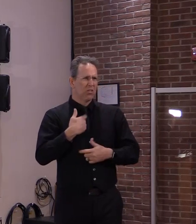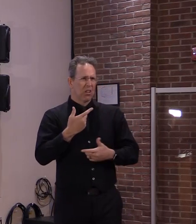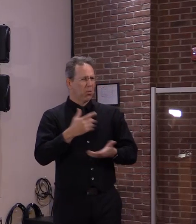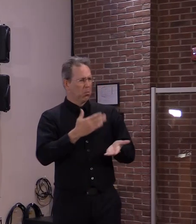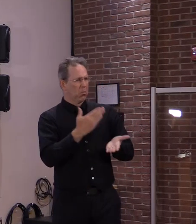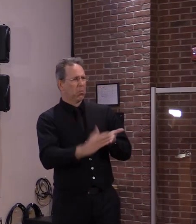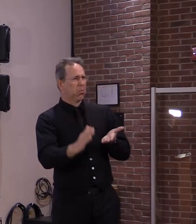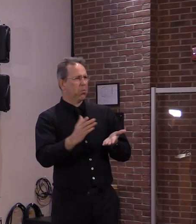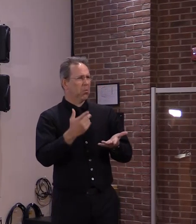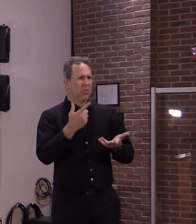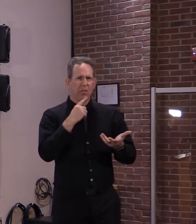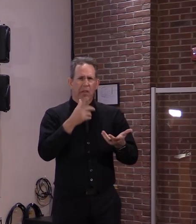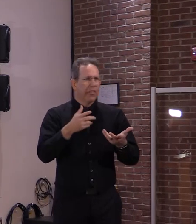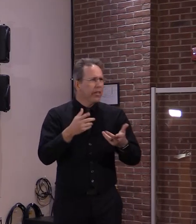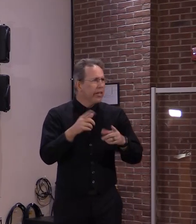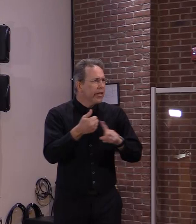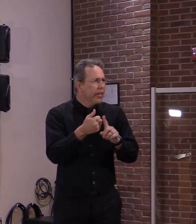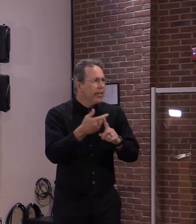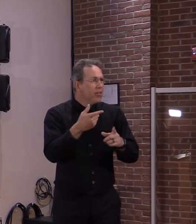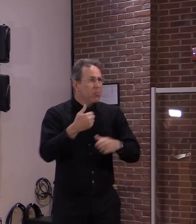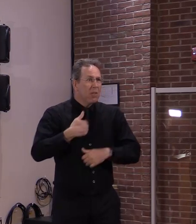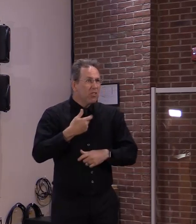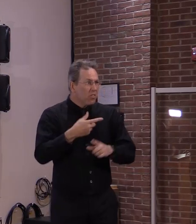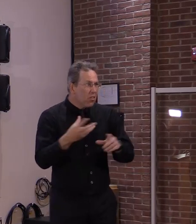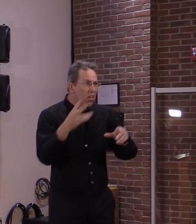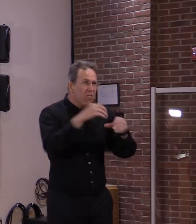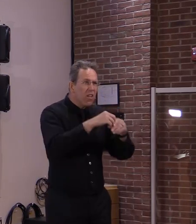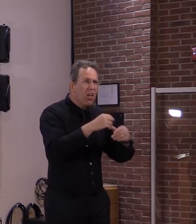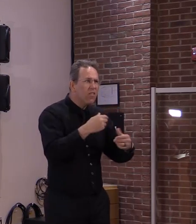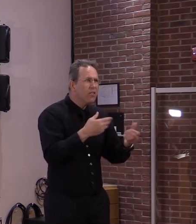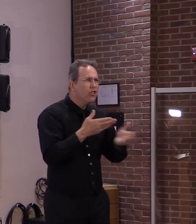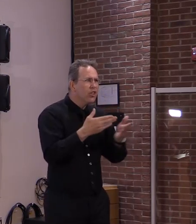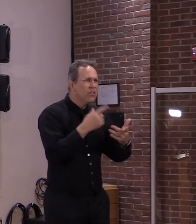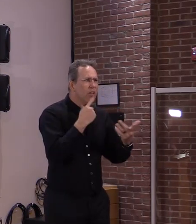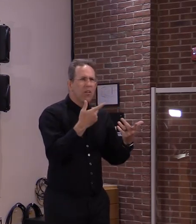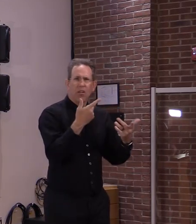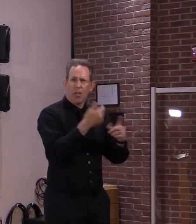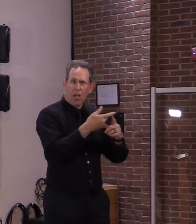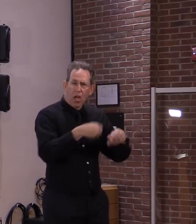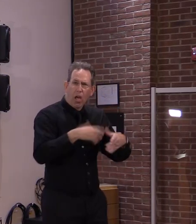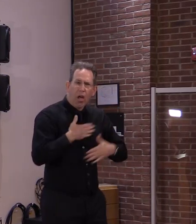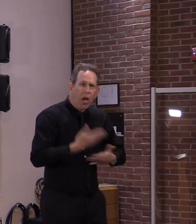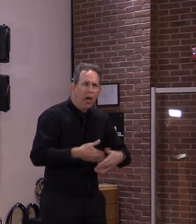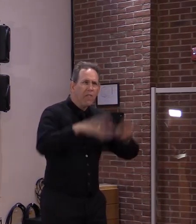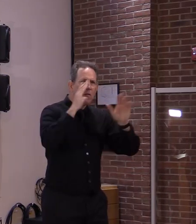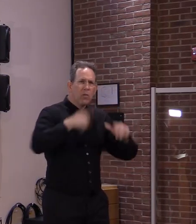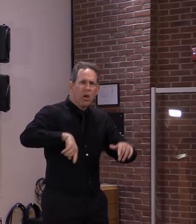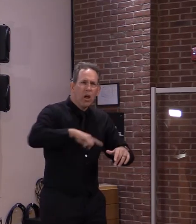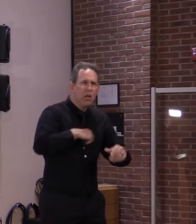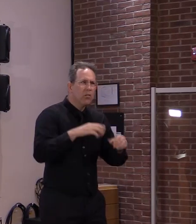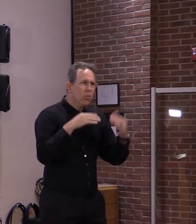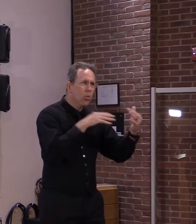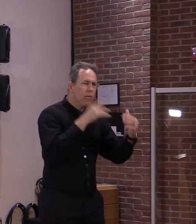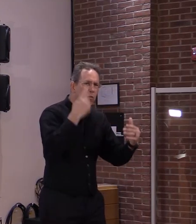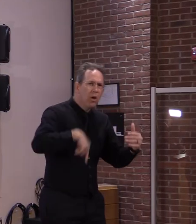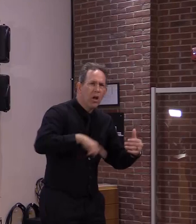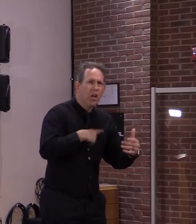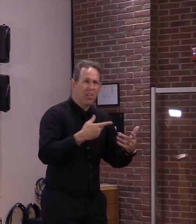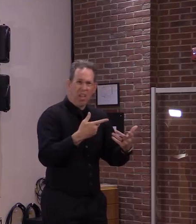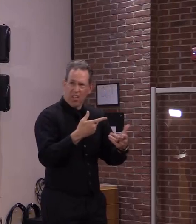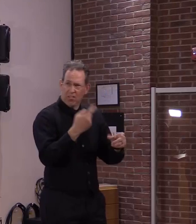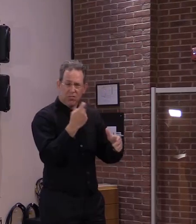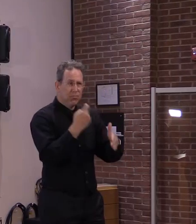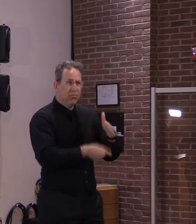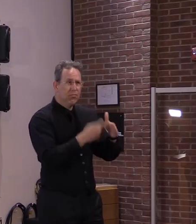served, and don't understand what sacrifice is made? Yeah, as you know, Mike, I've been promoting